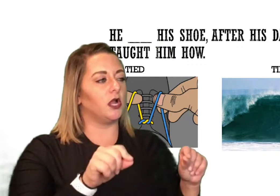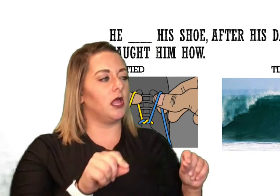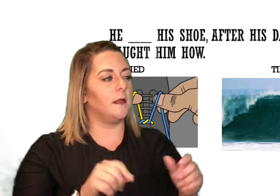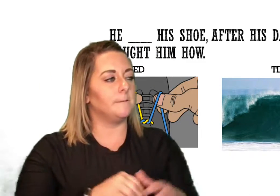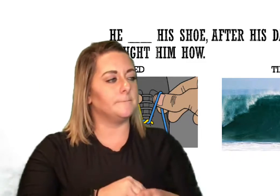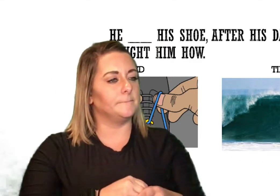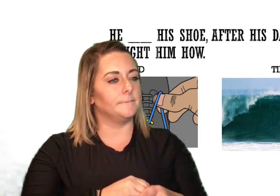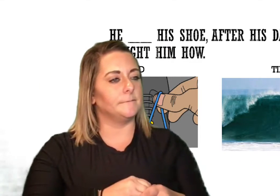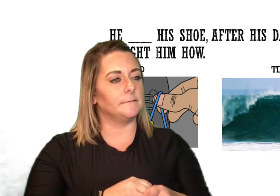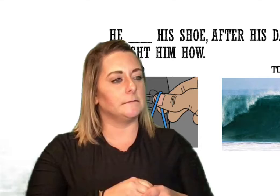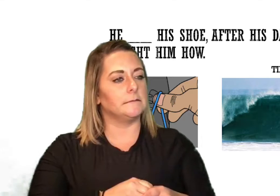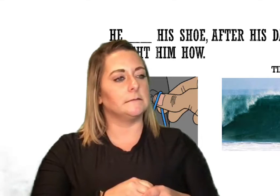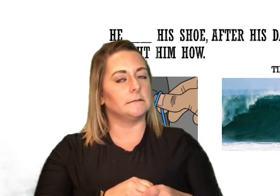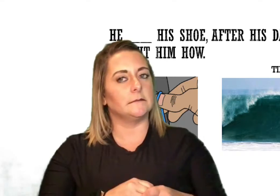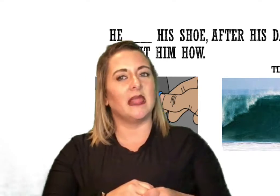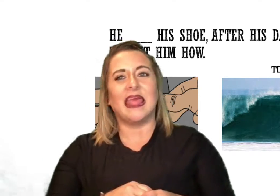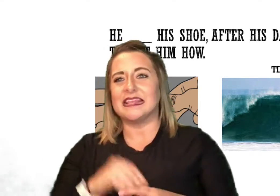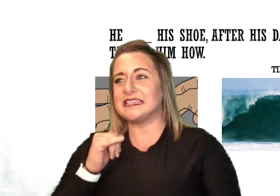me your card?